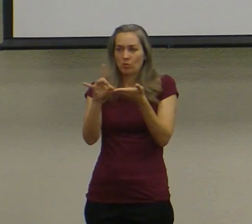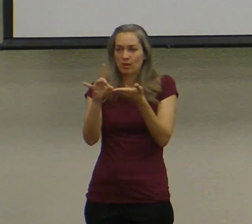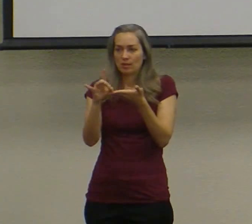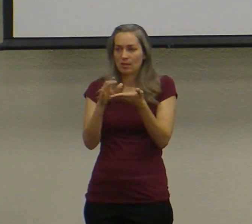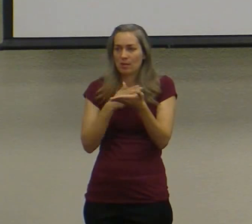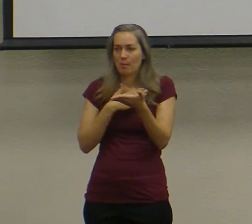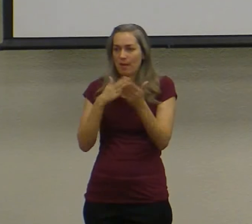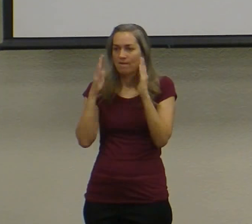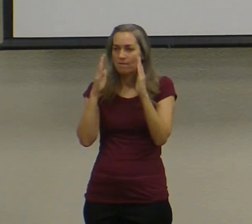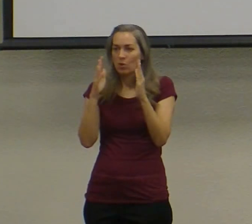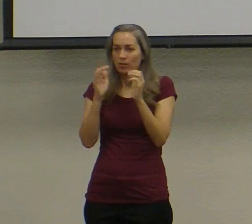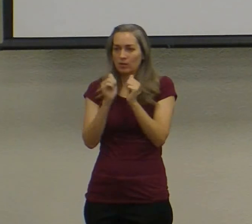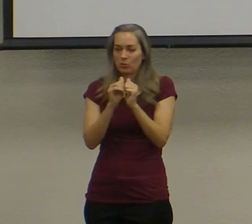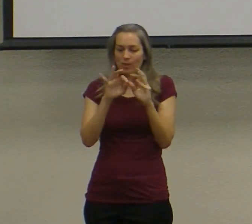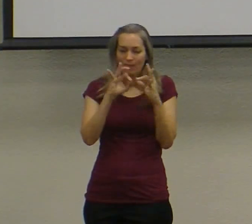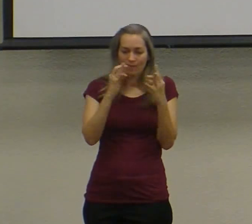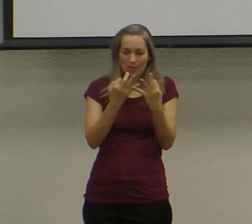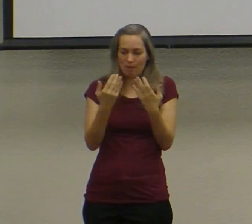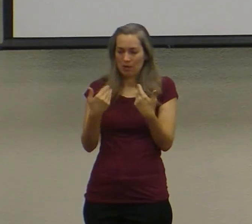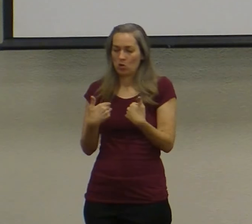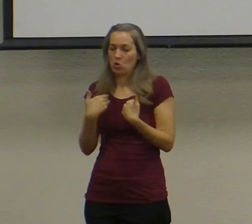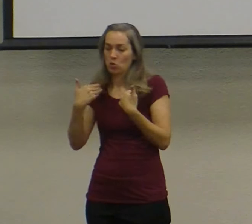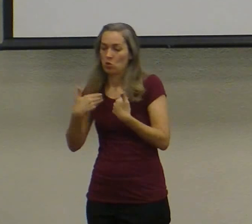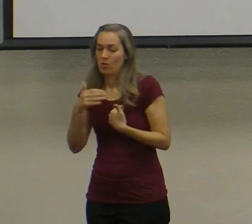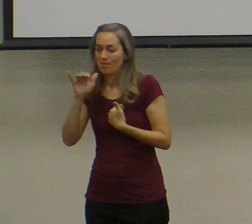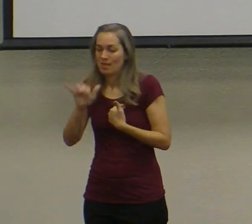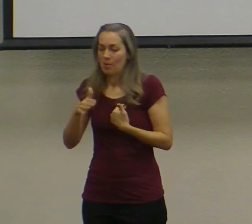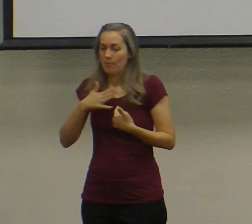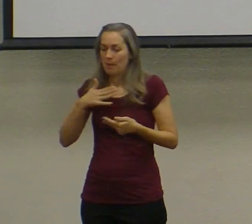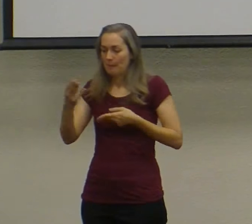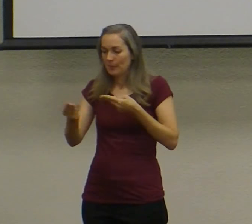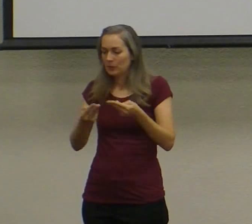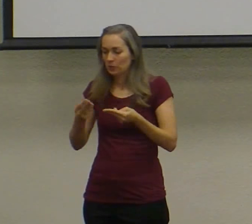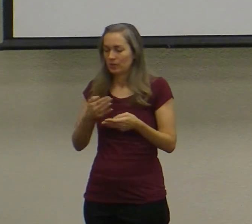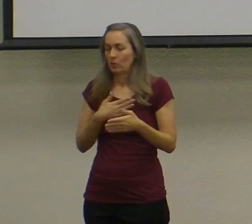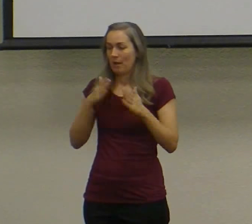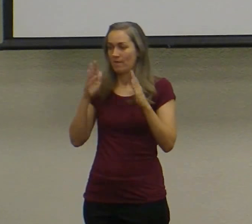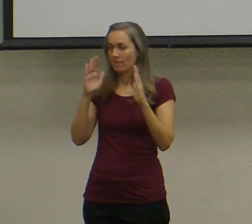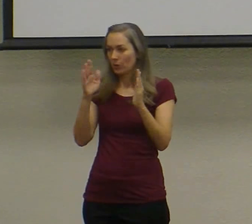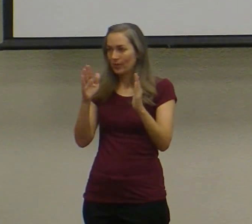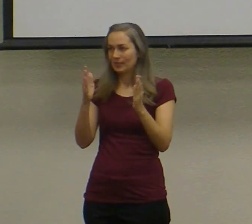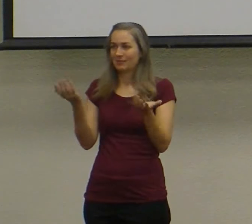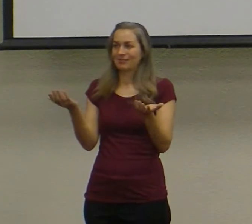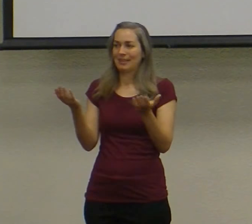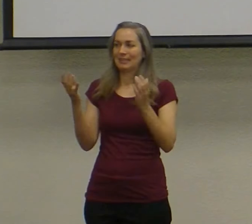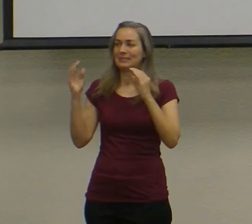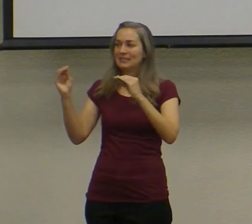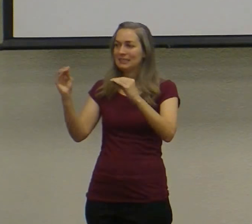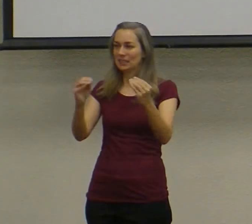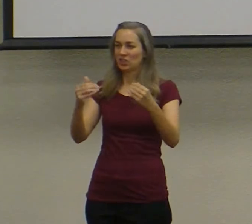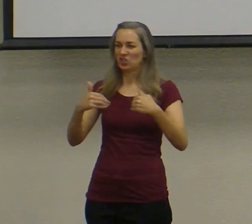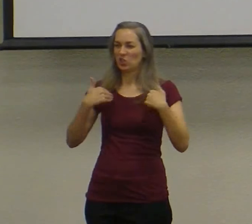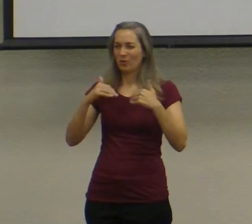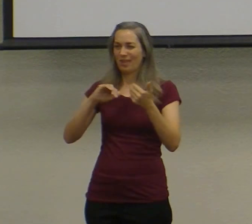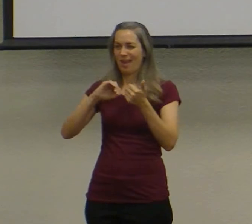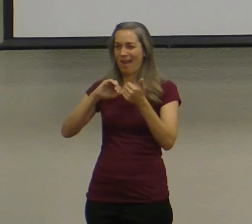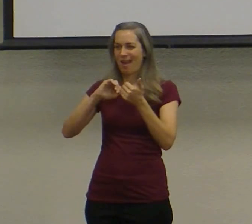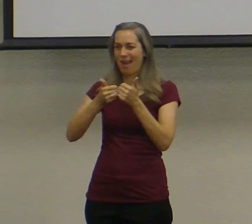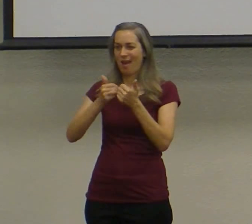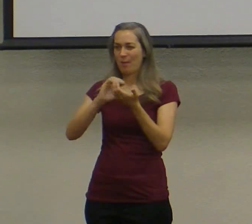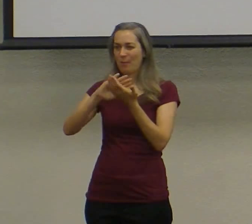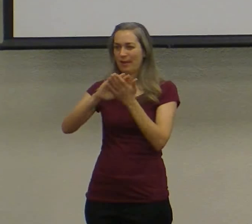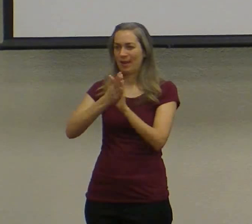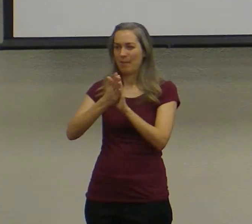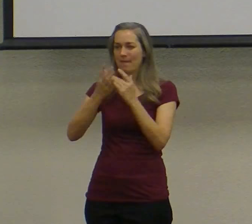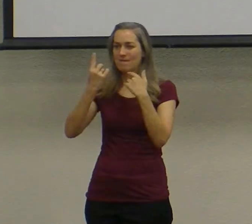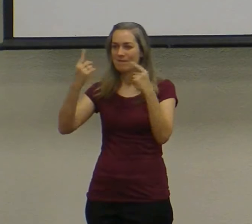with the family and youth, that was my ministry, was really to teach the youth how to be effective on the campus in their